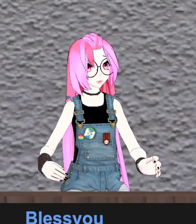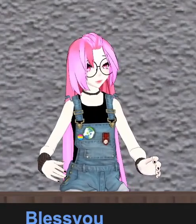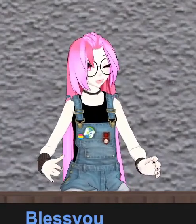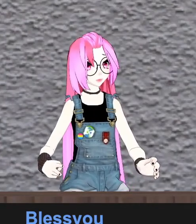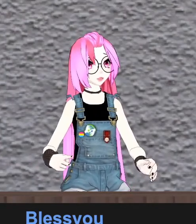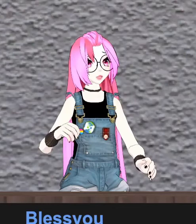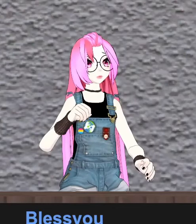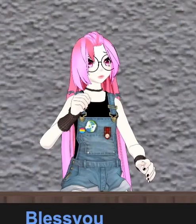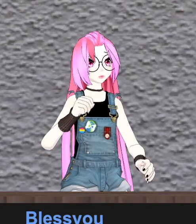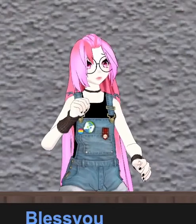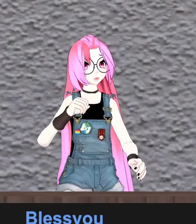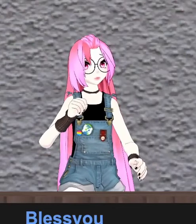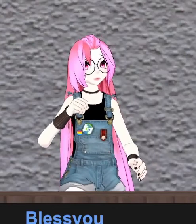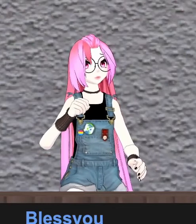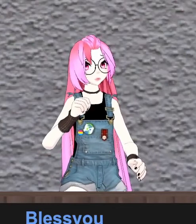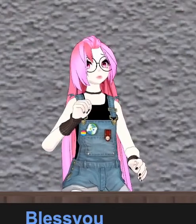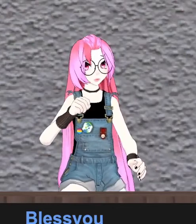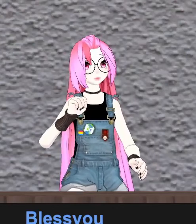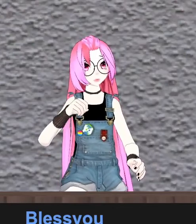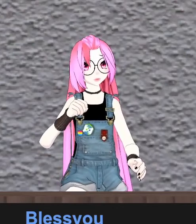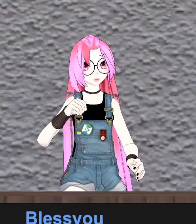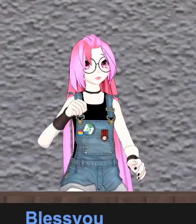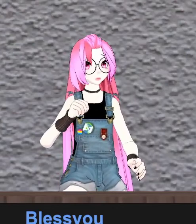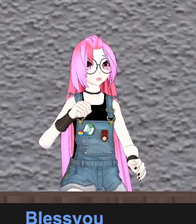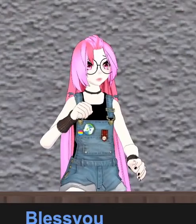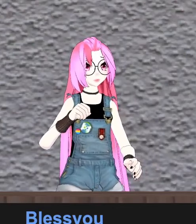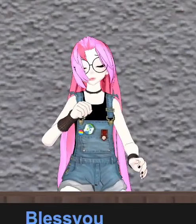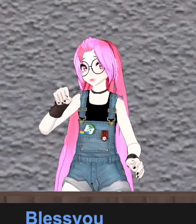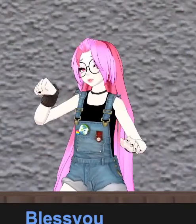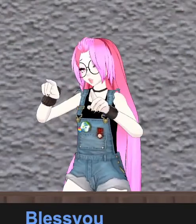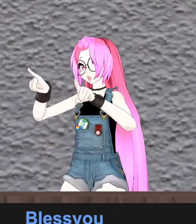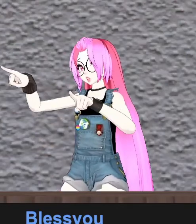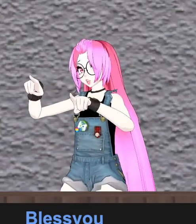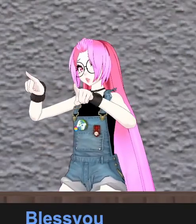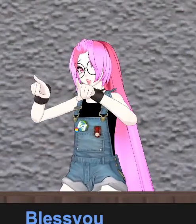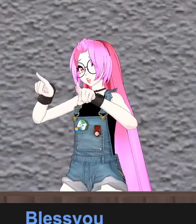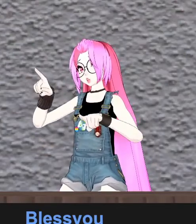But the other one I know really well. It's the T hand sign. I think it's the same actually as Crow's sign name. Yeah, same. Yeah.